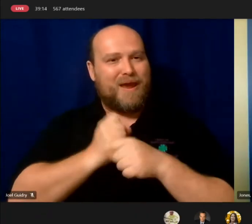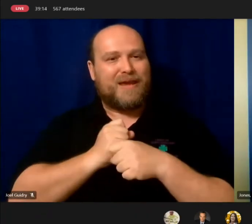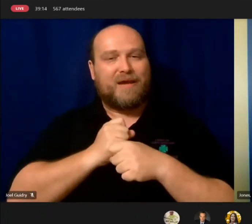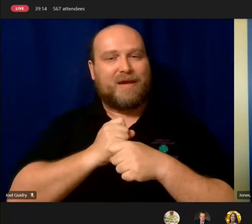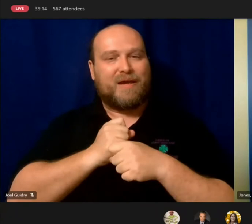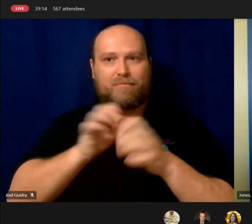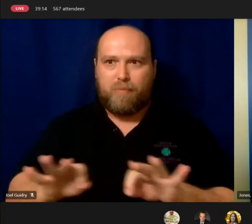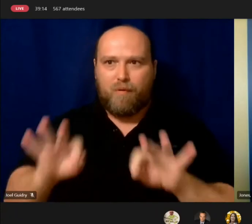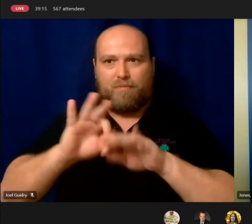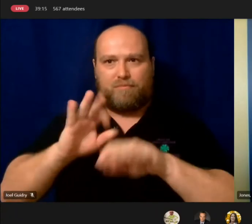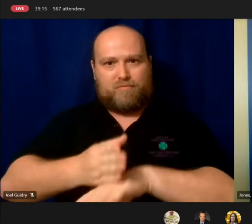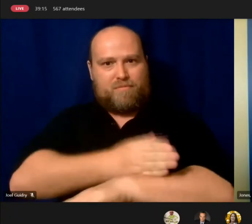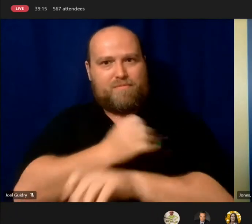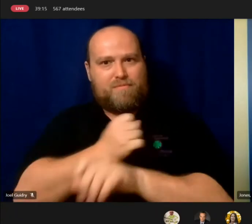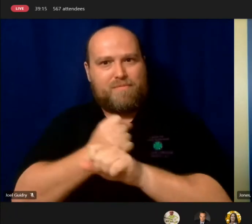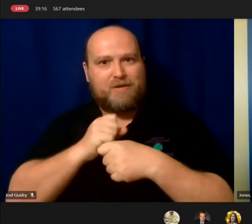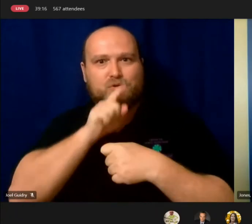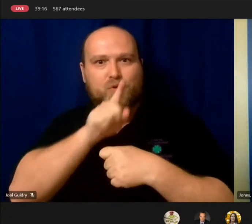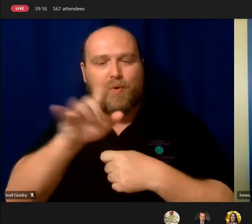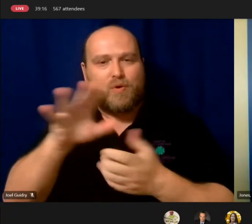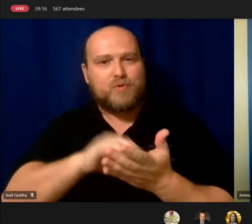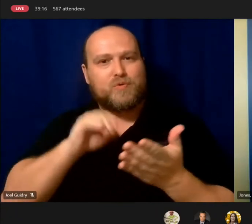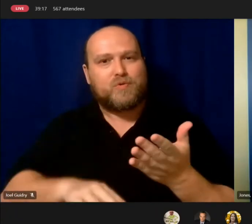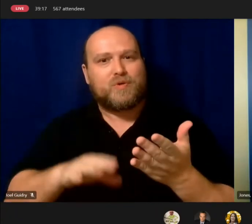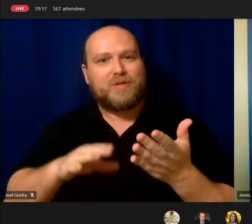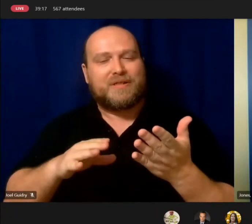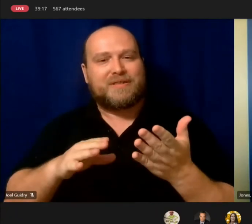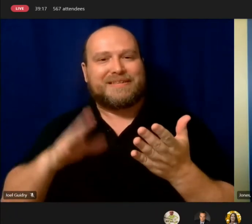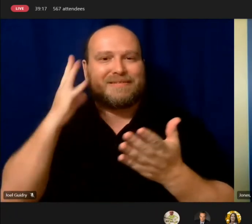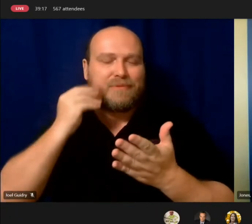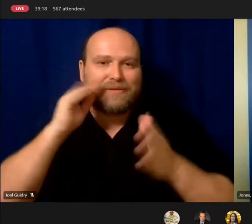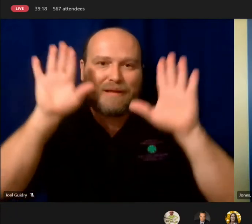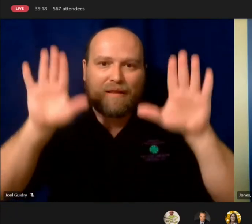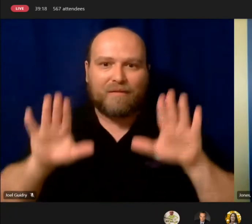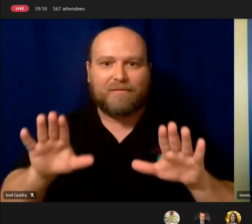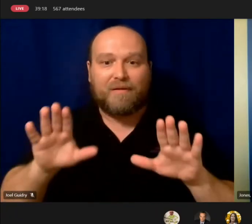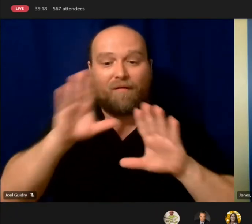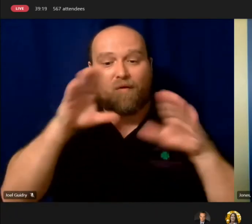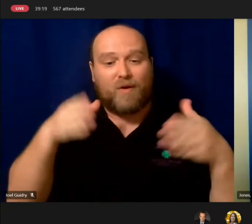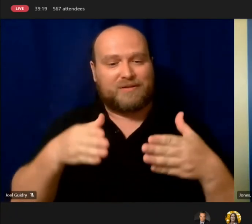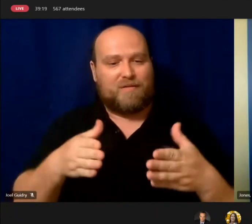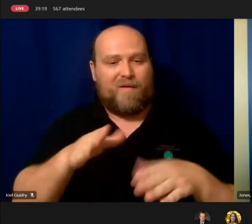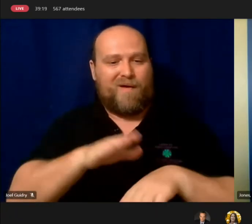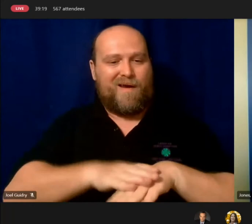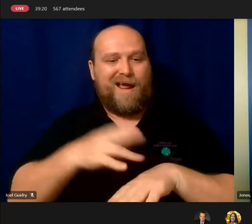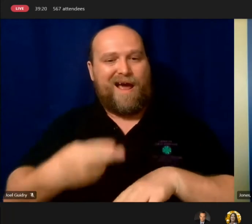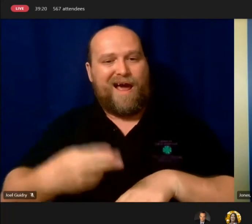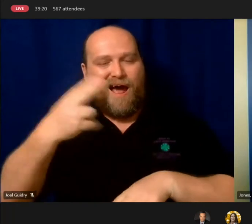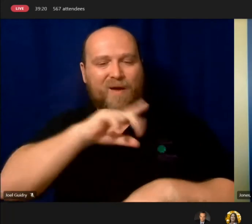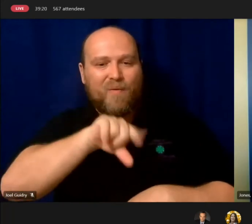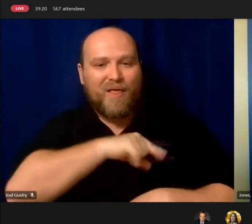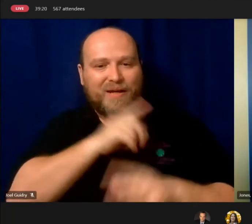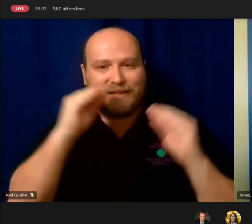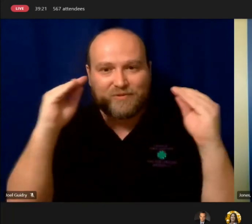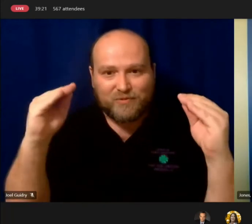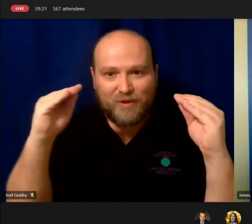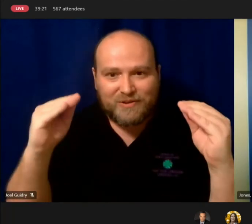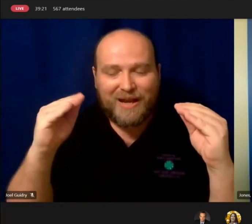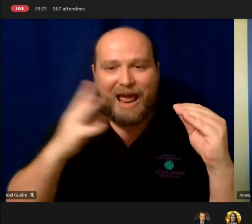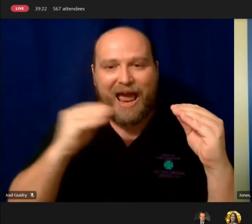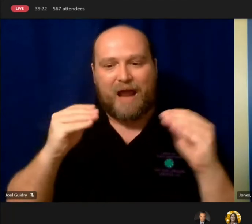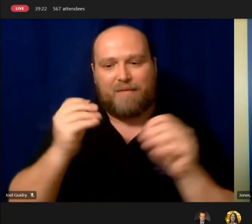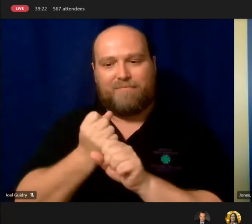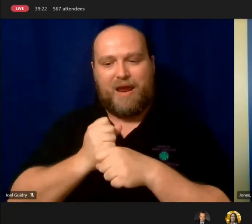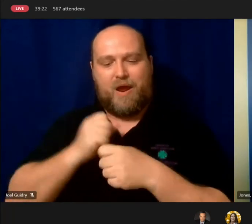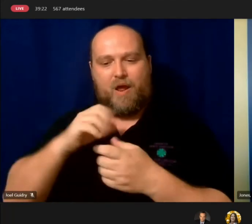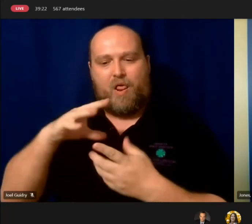is excellent, with a focus on high quality instruction and creating the learning conditions for our students to thrive,